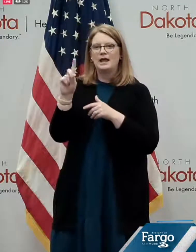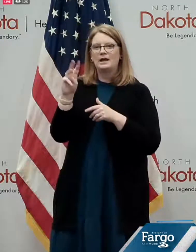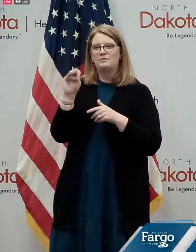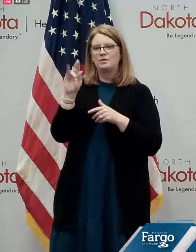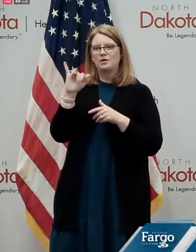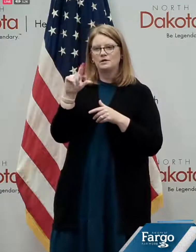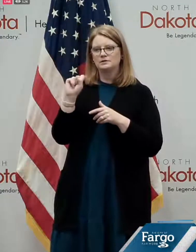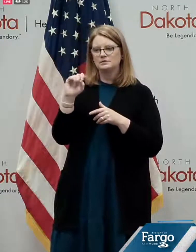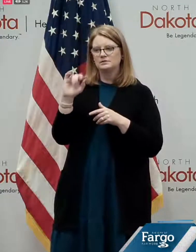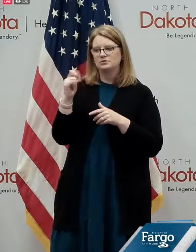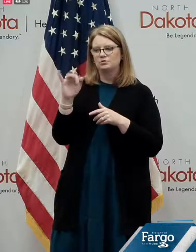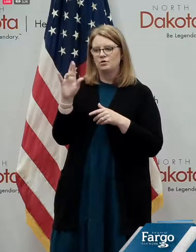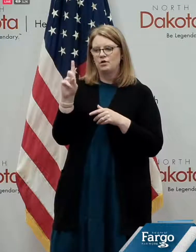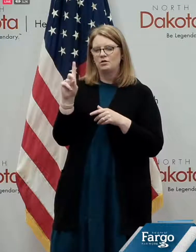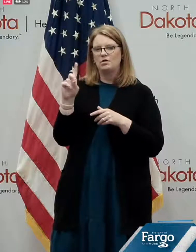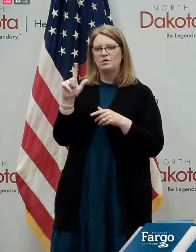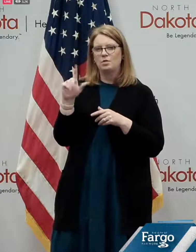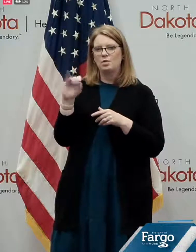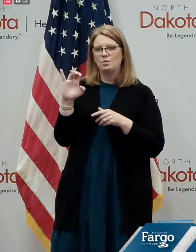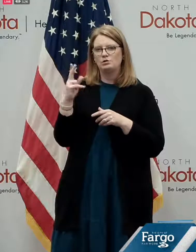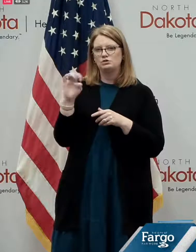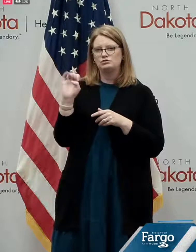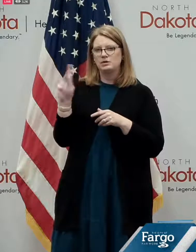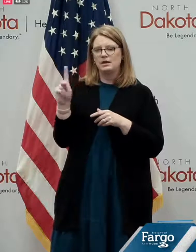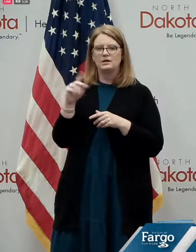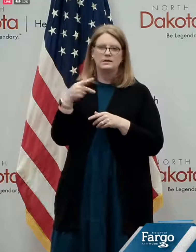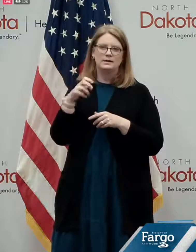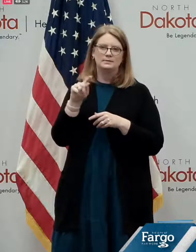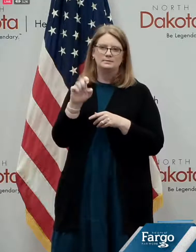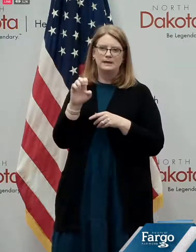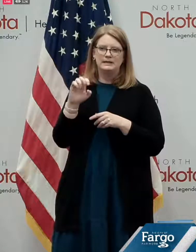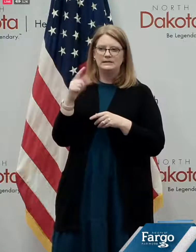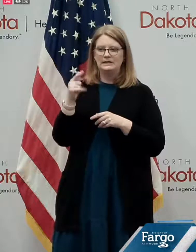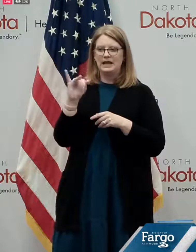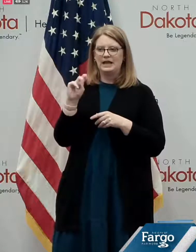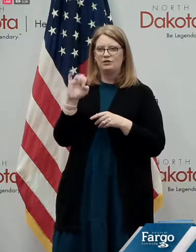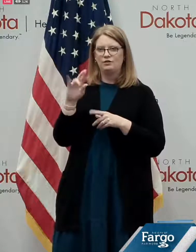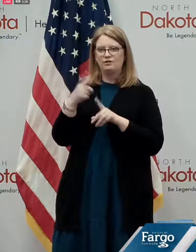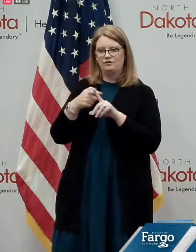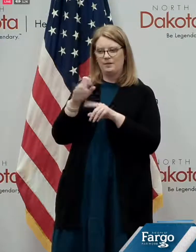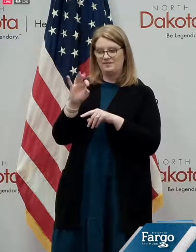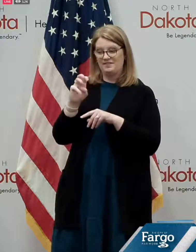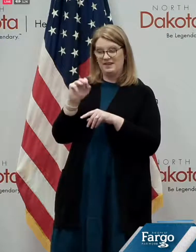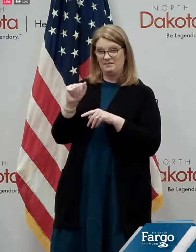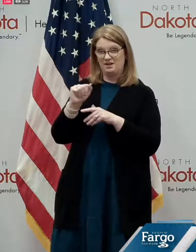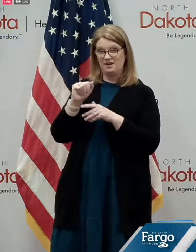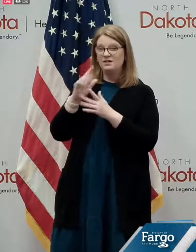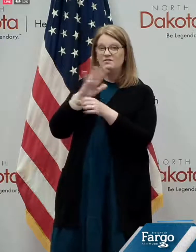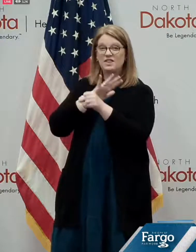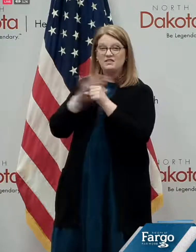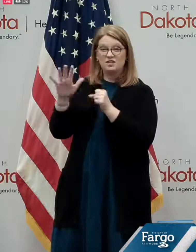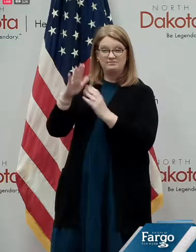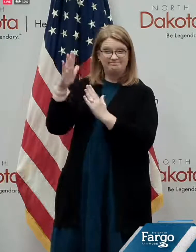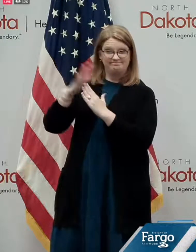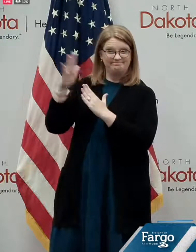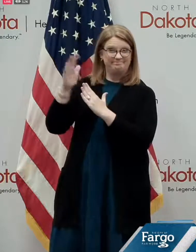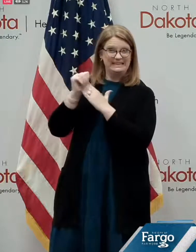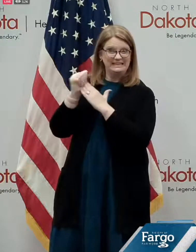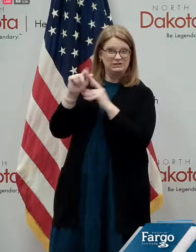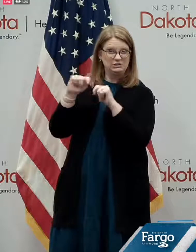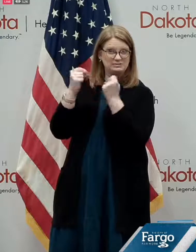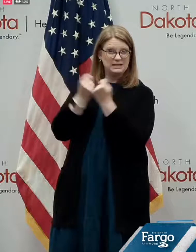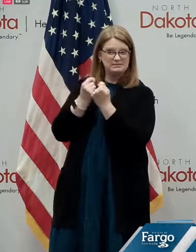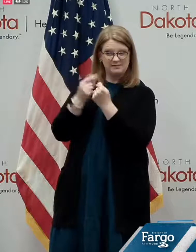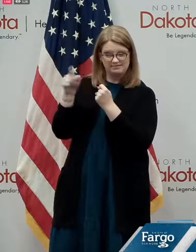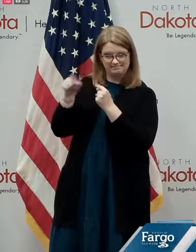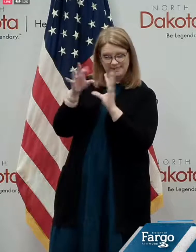and Polochek, and Pete Gaynor from FEMA, so the entire senior leadership team that's helping coordinate this across the